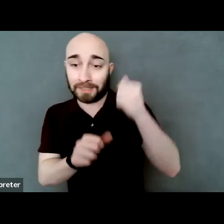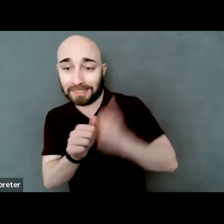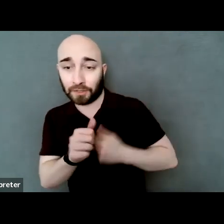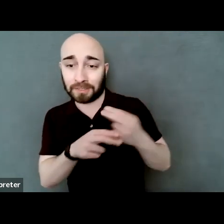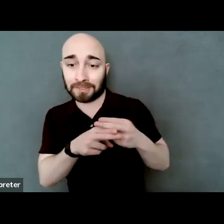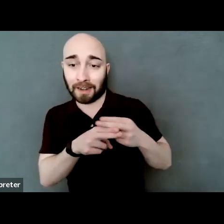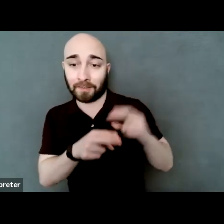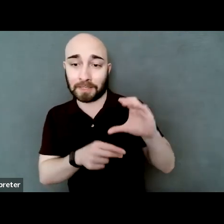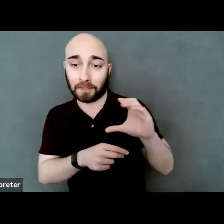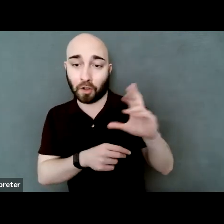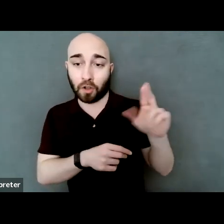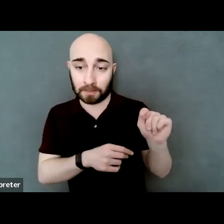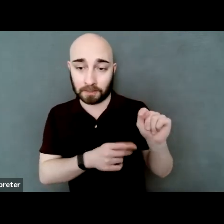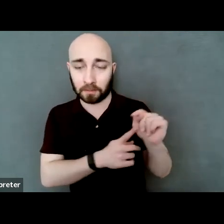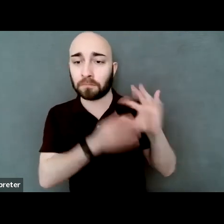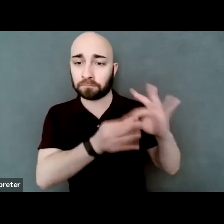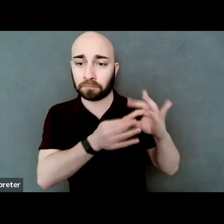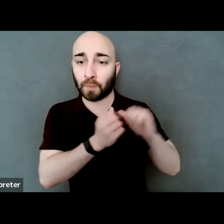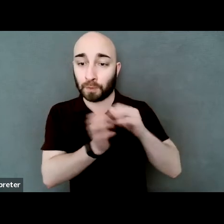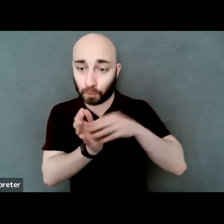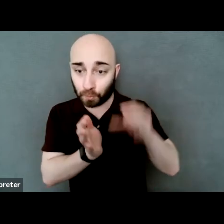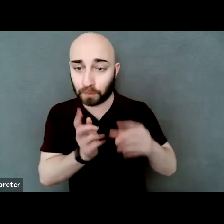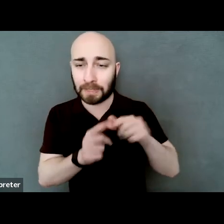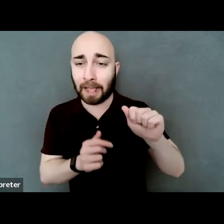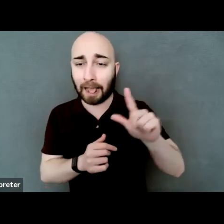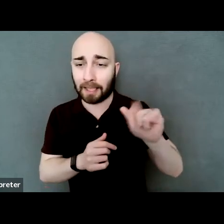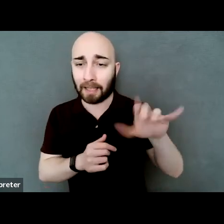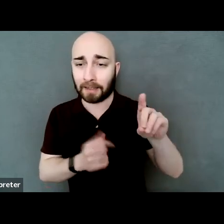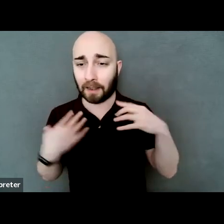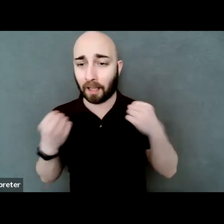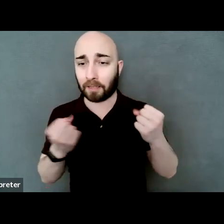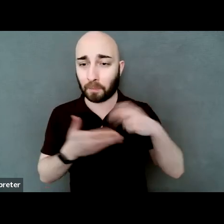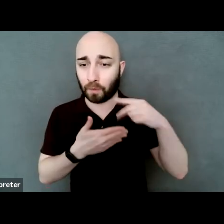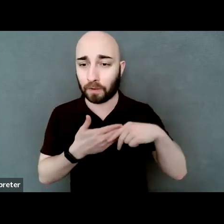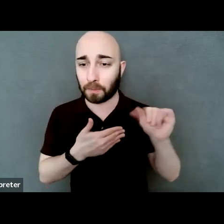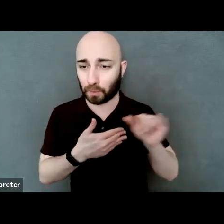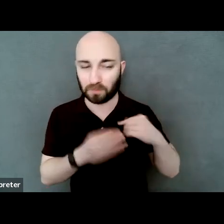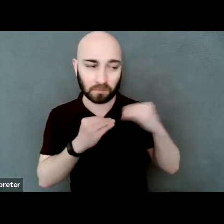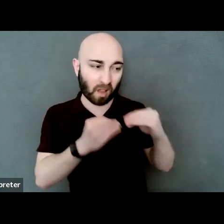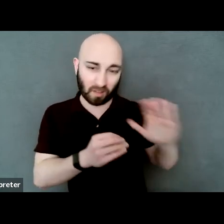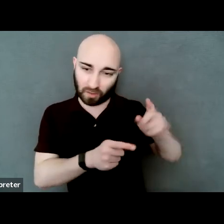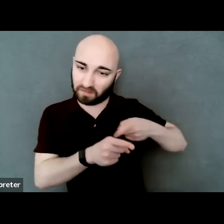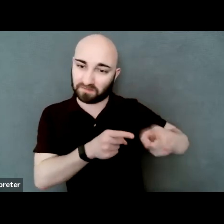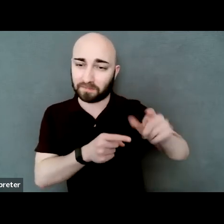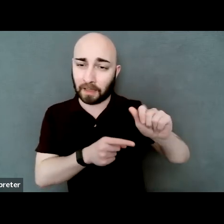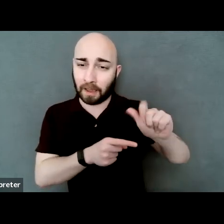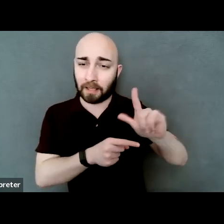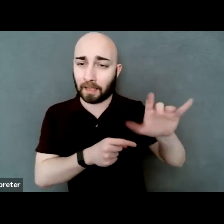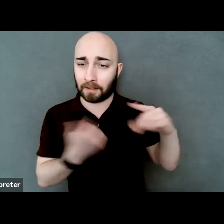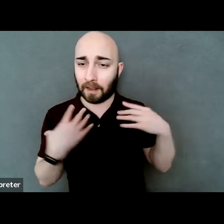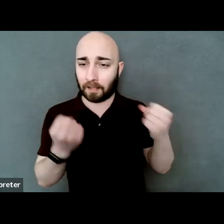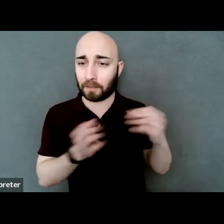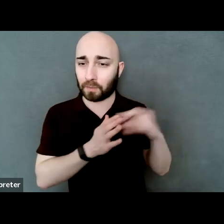CRT and worked with her students in the Allied Health program. She taught this to the students in Allied Health and wanted them